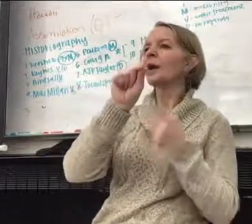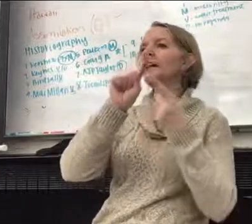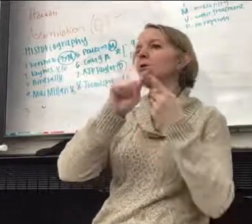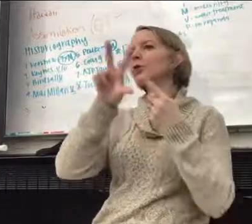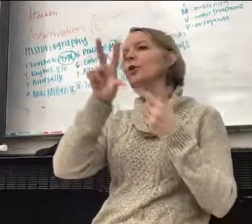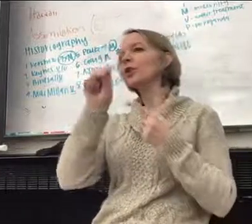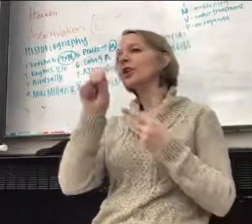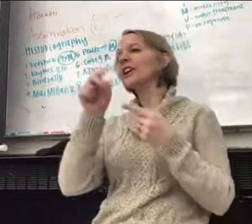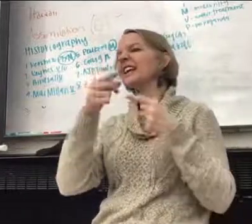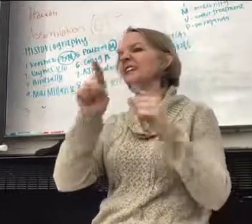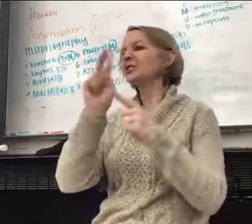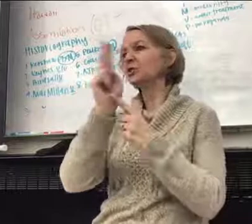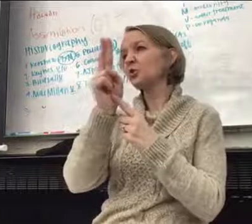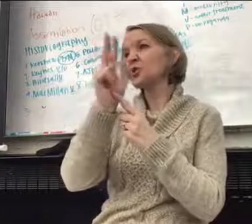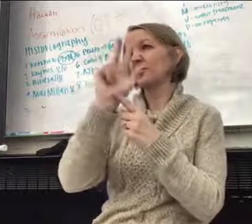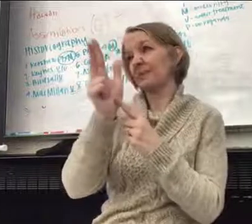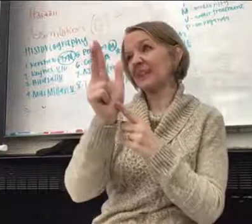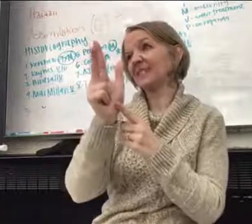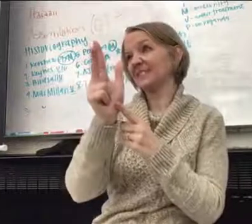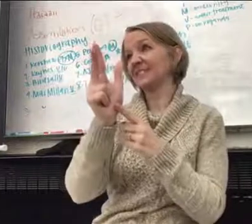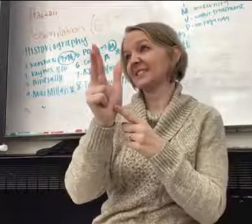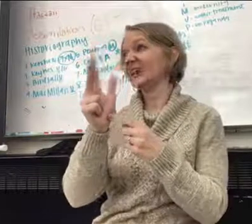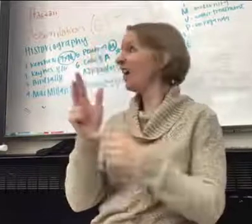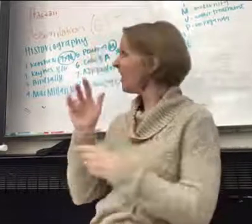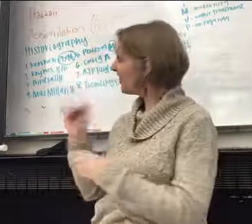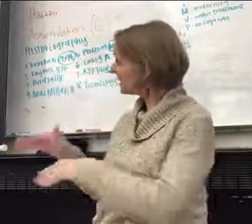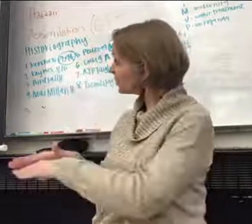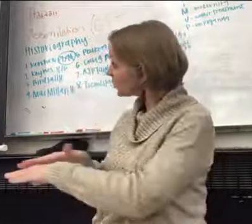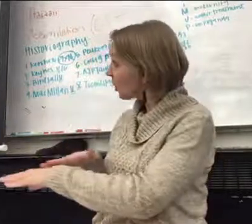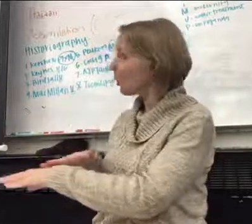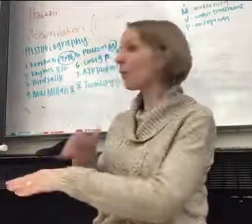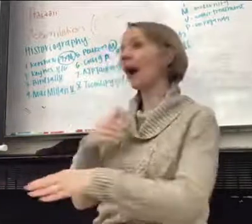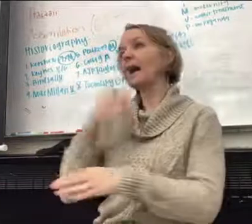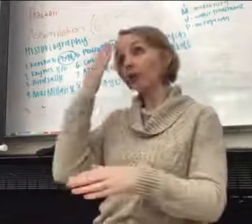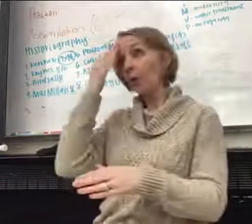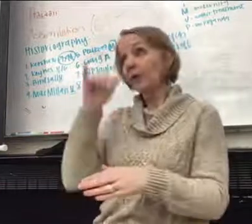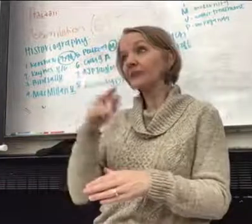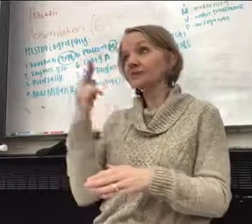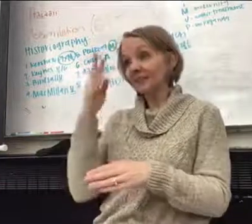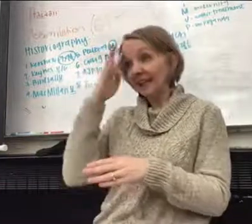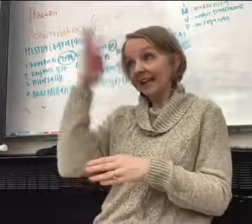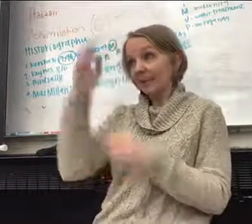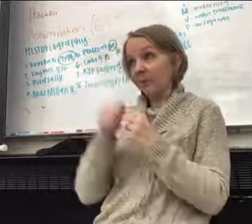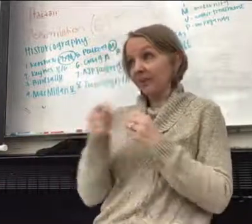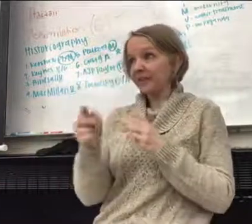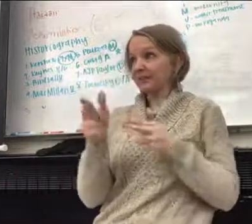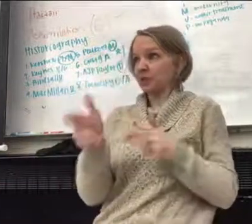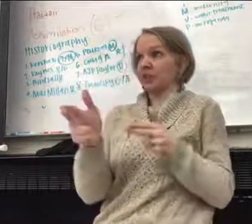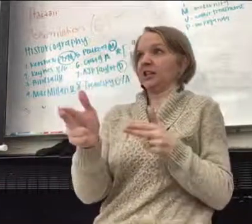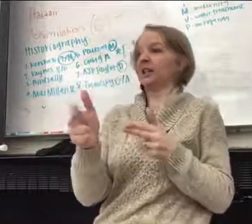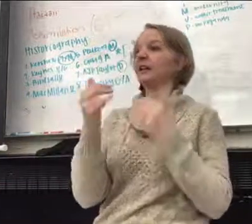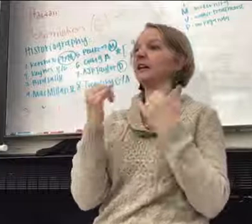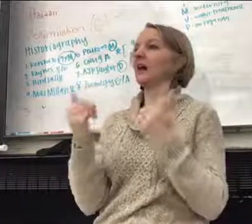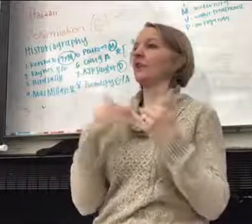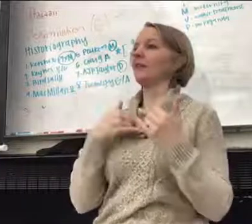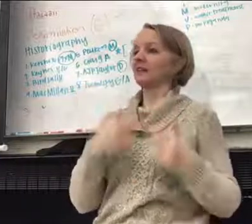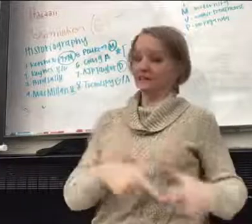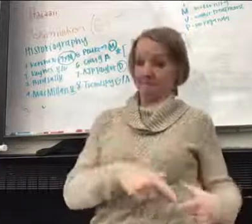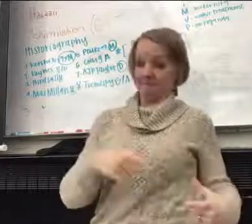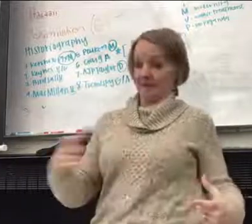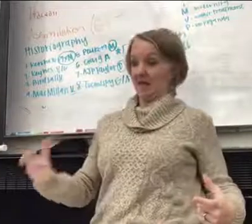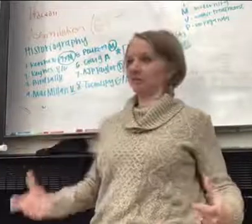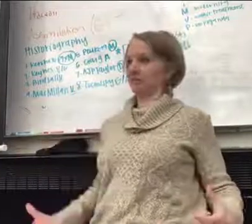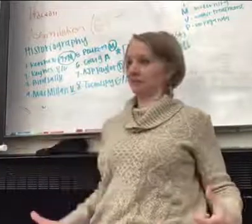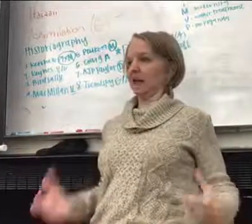slow. I know, which is why they created the machine gun. And so what happens is now they have this machine gun where now you have this belt with hundreds